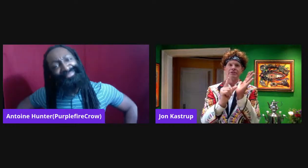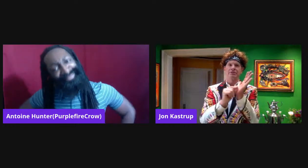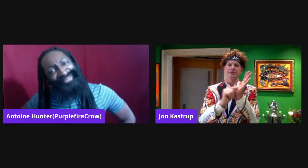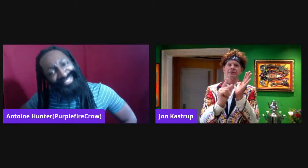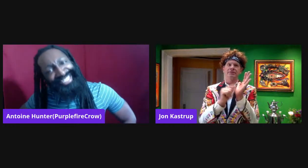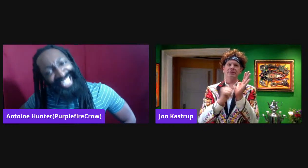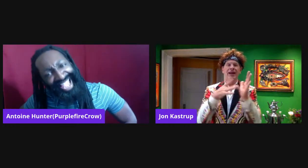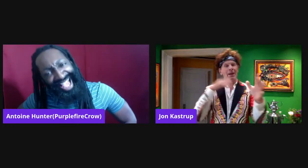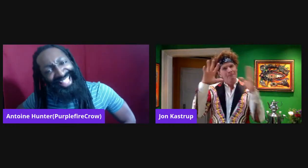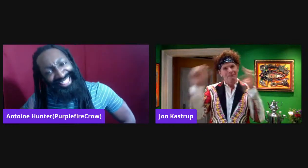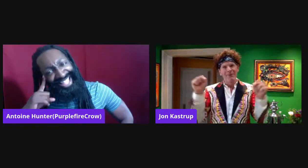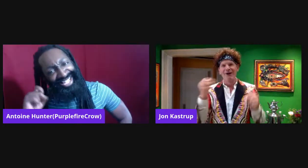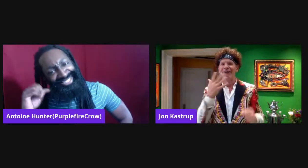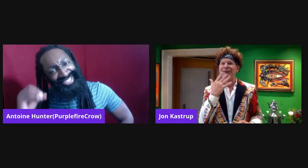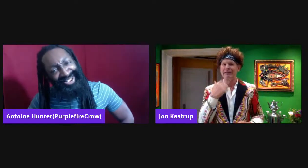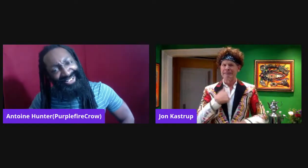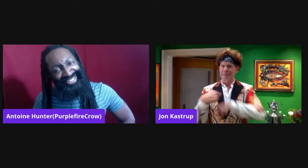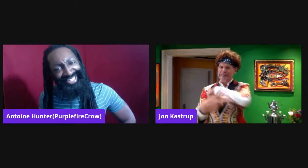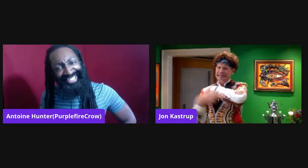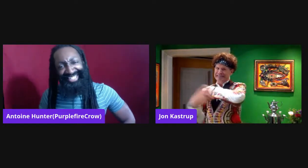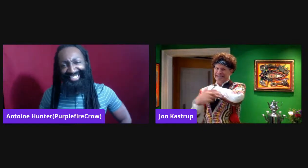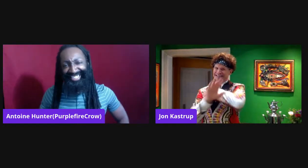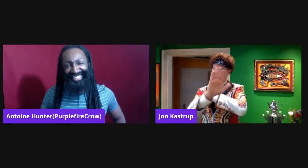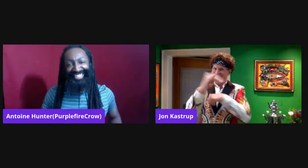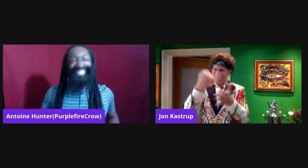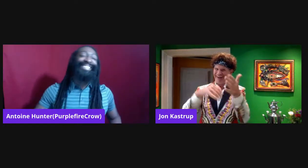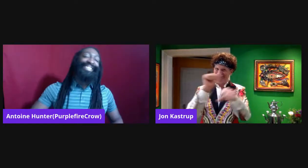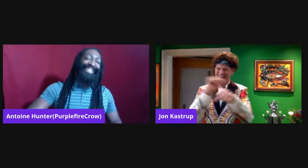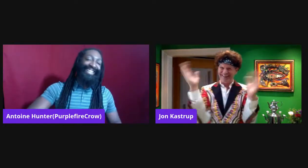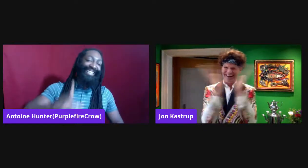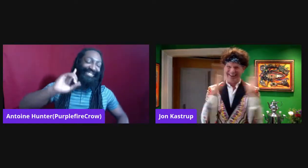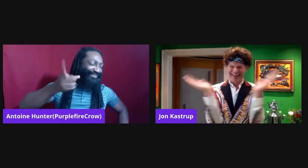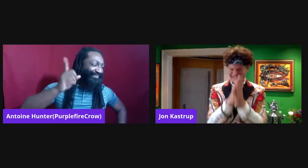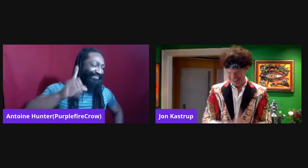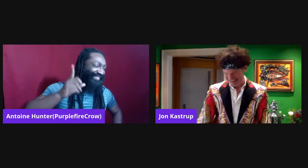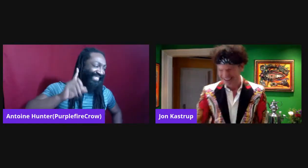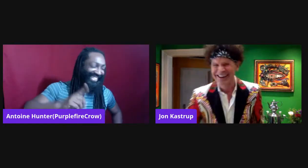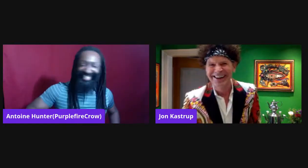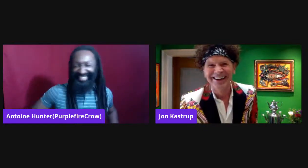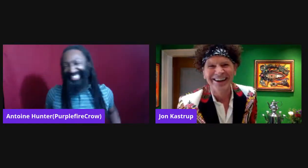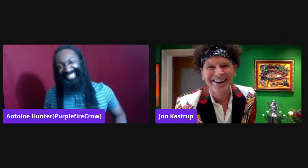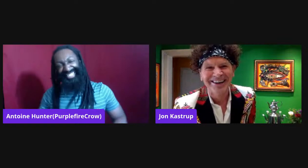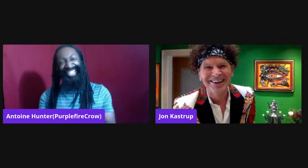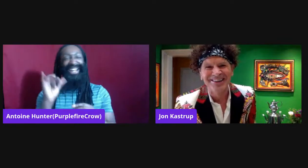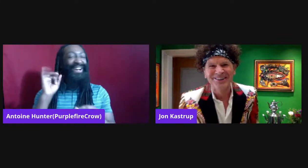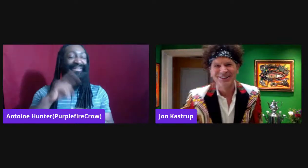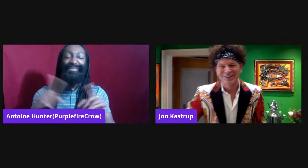love, you know, it's this African print. And so sorry, I'm taking some of your artwork.